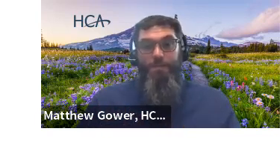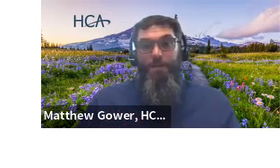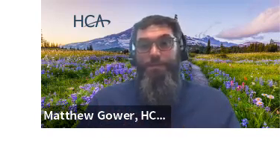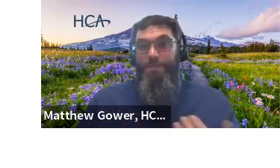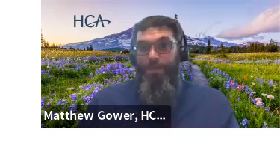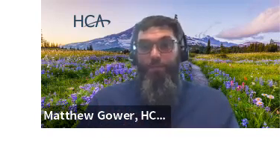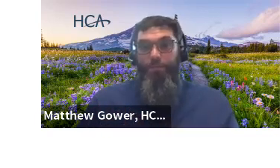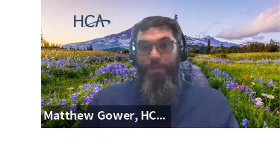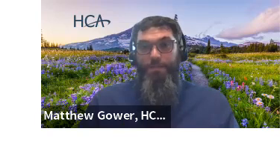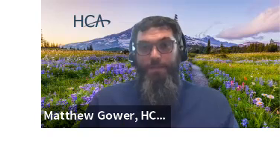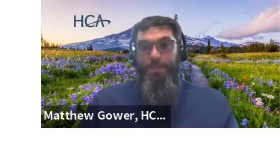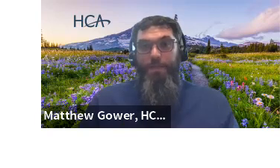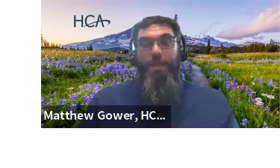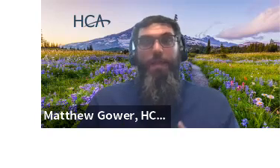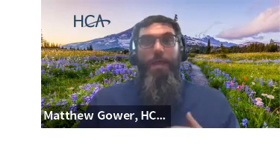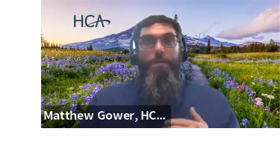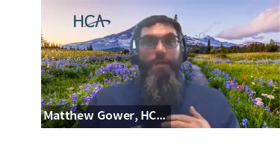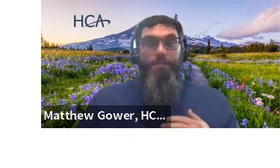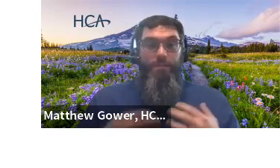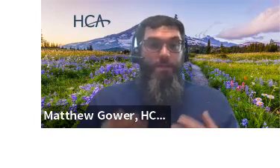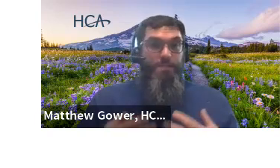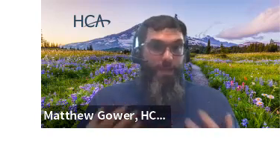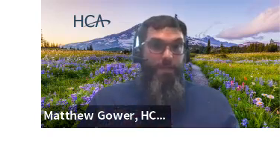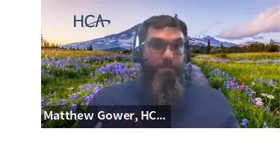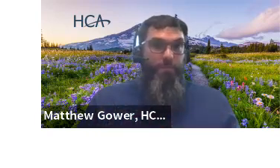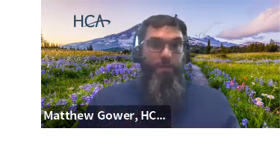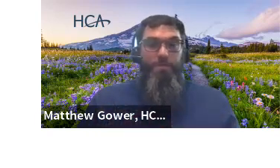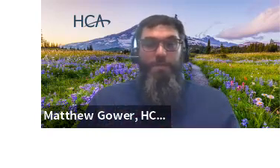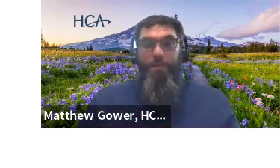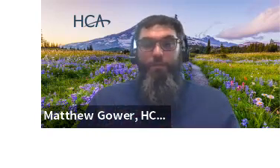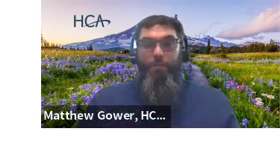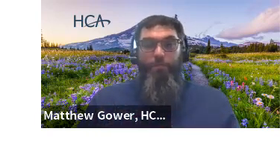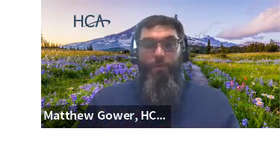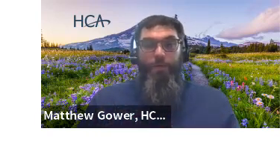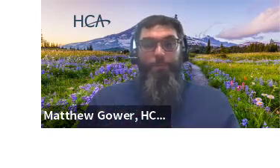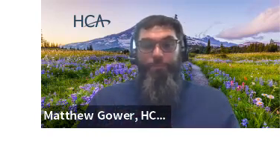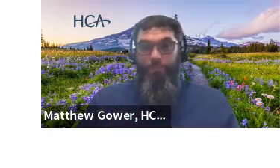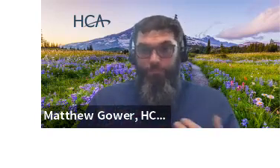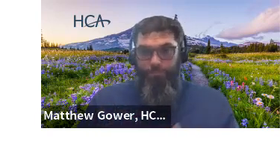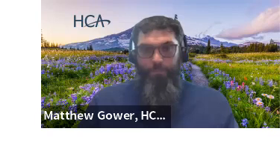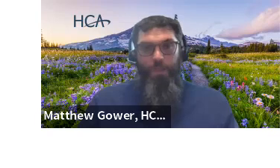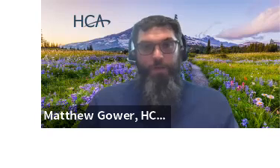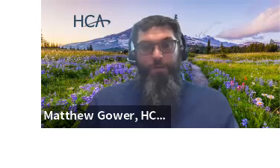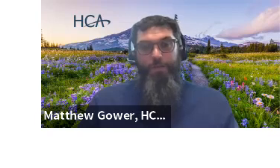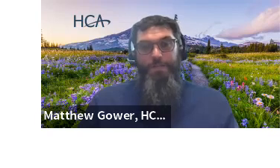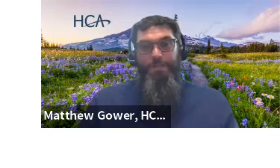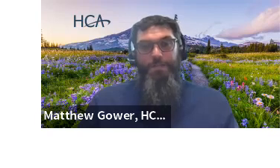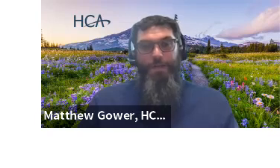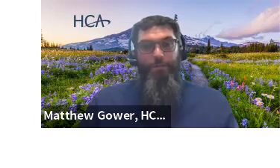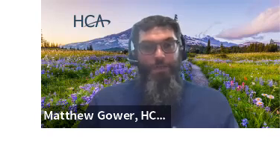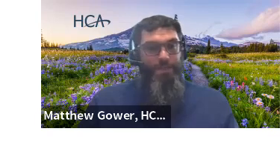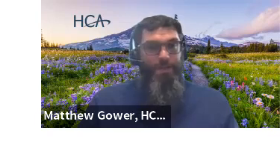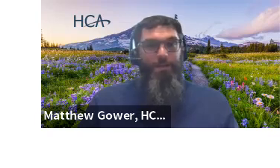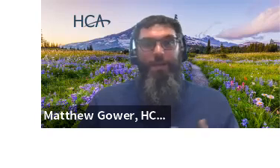crisis call center hubs is done through legislation, and is giving us the mandate that we are using as we move forward. But it can only be